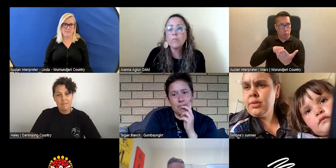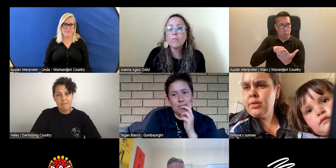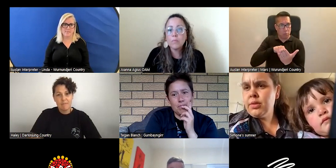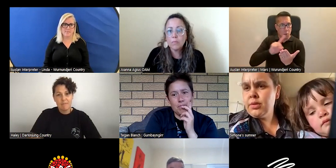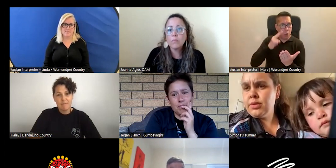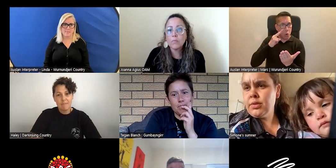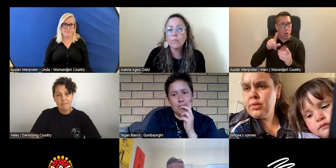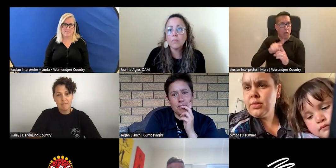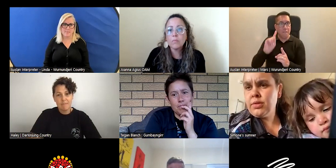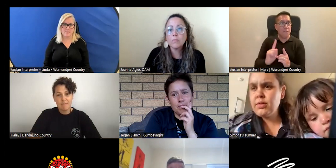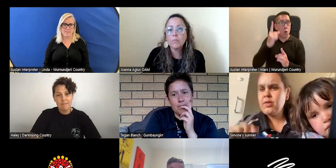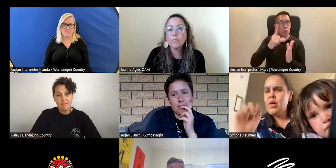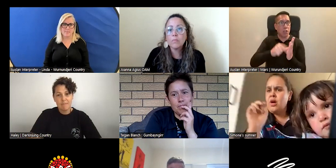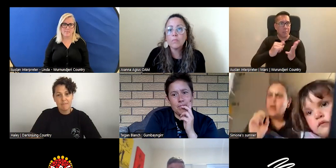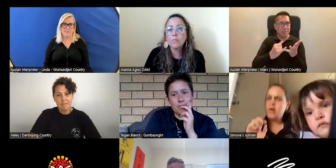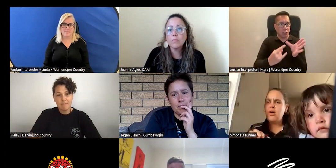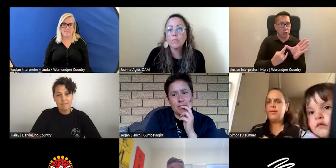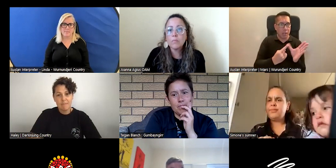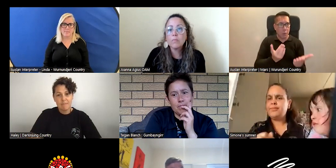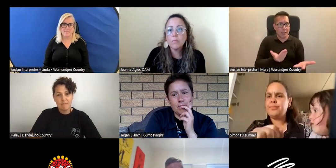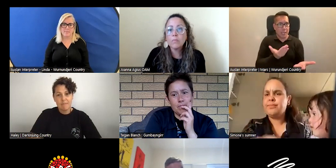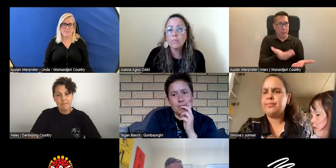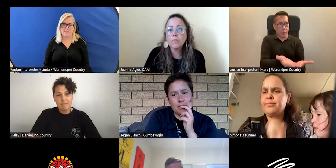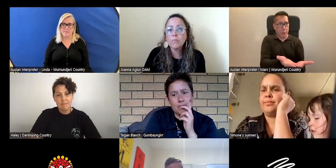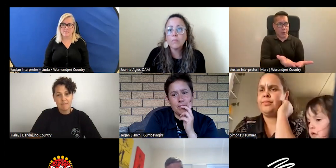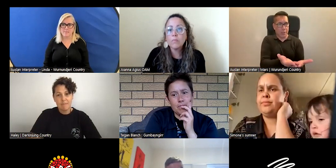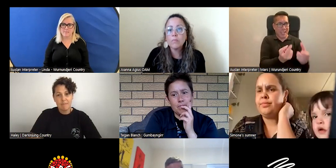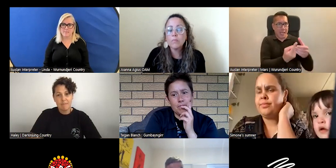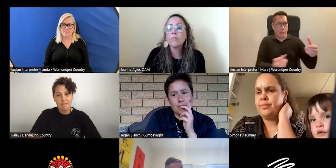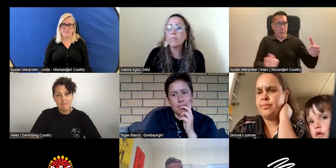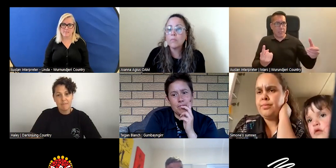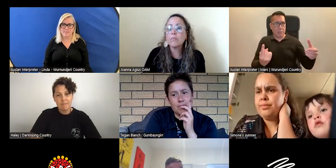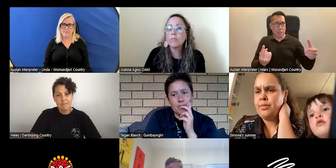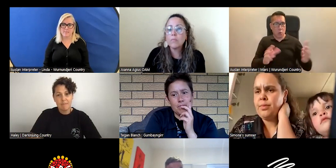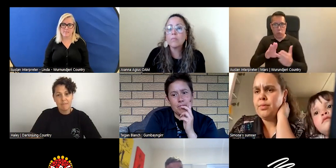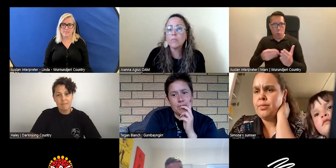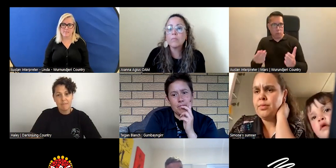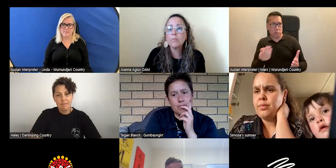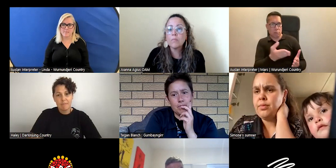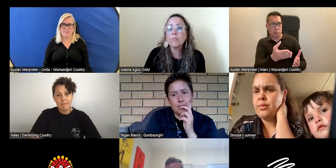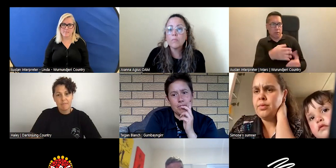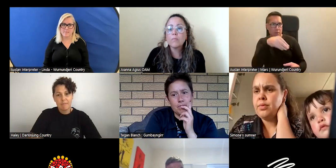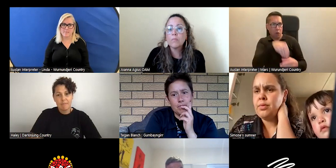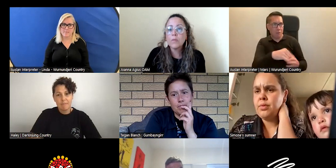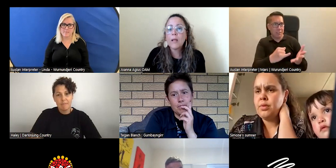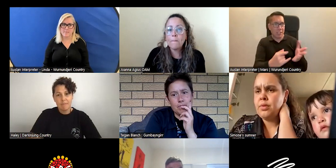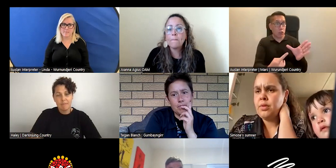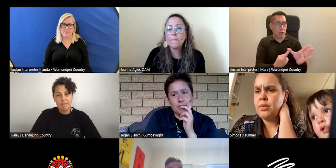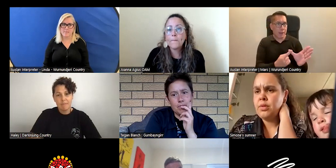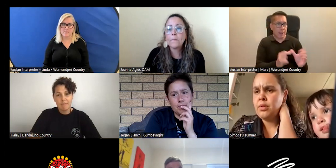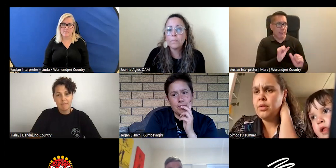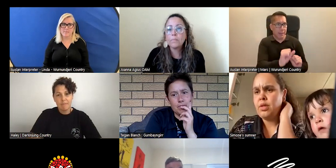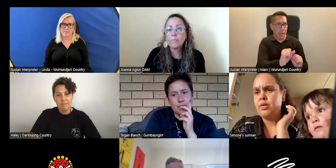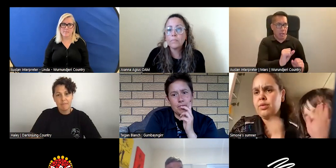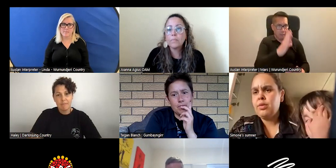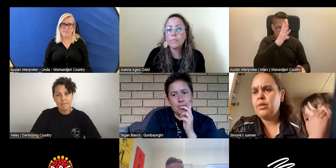the first time in South Australia when we tabled an independent report containing South Australia's views